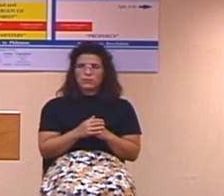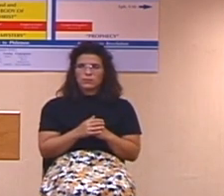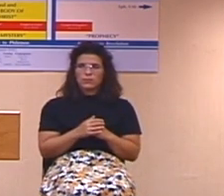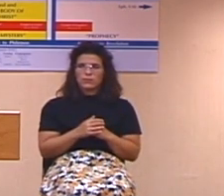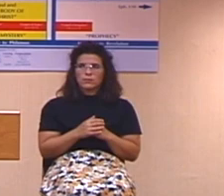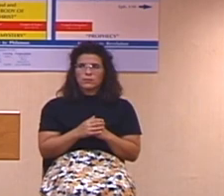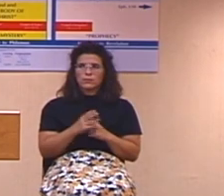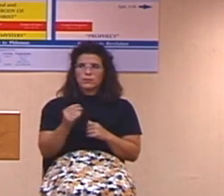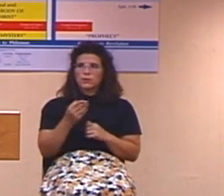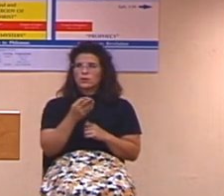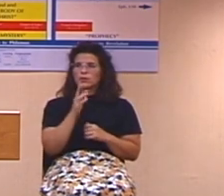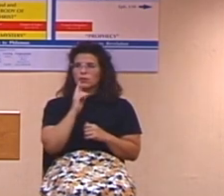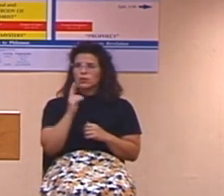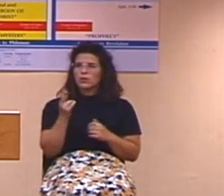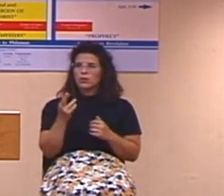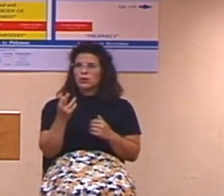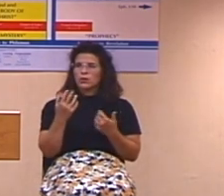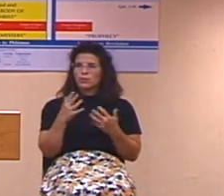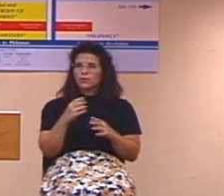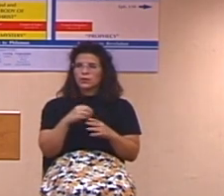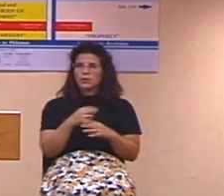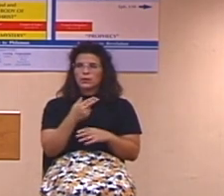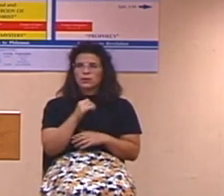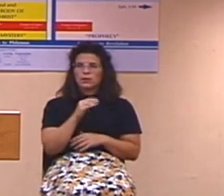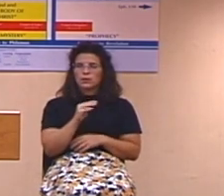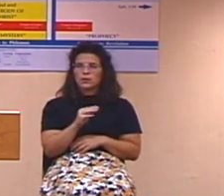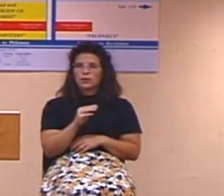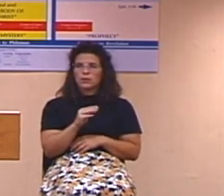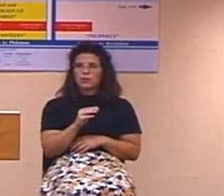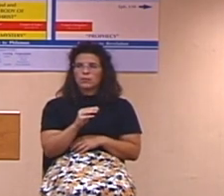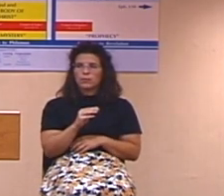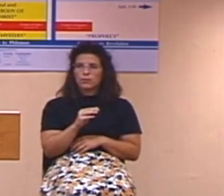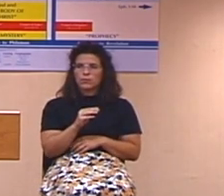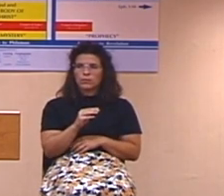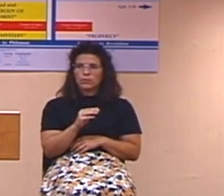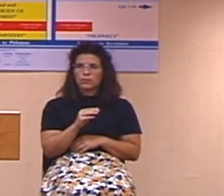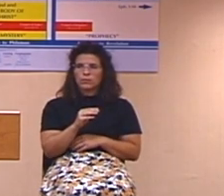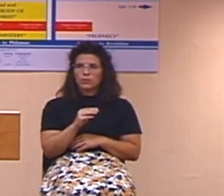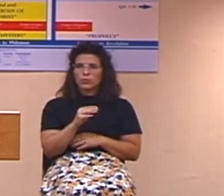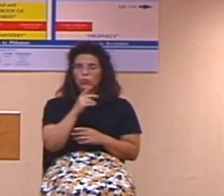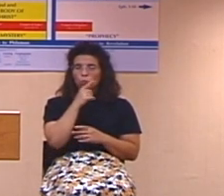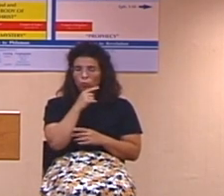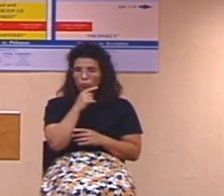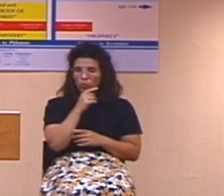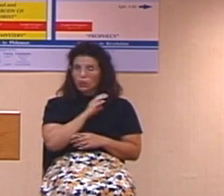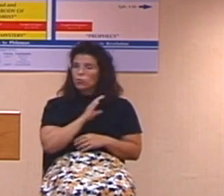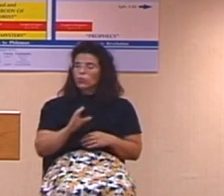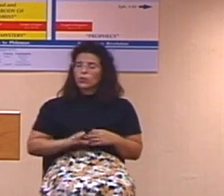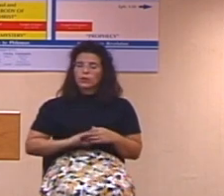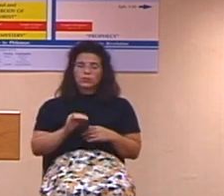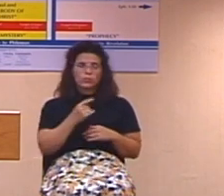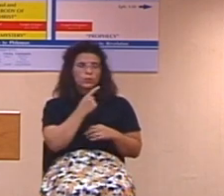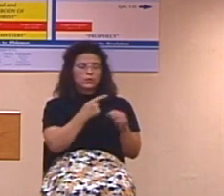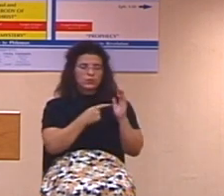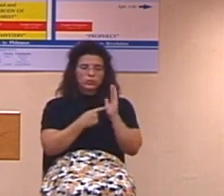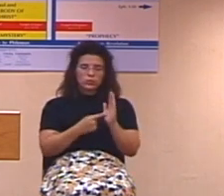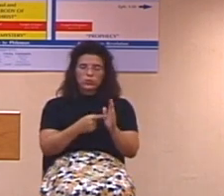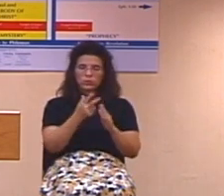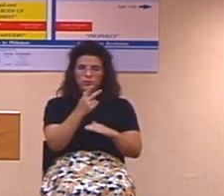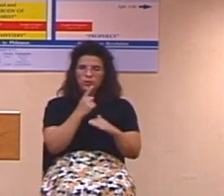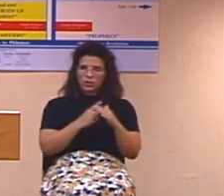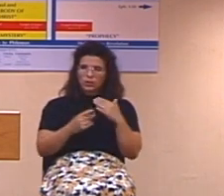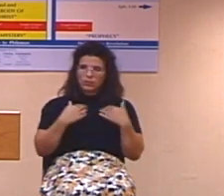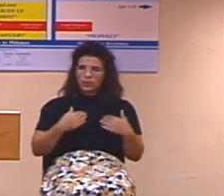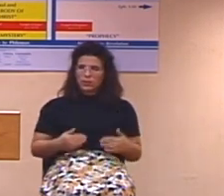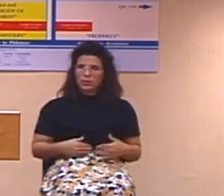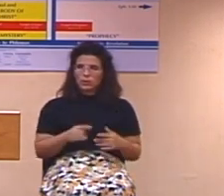And ye are complete in him. Who? The one that demonstrates the Godhead bodily. The